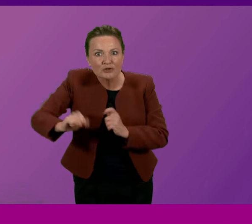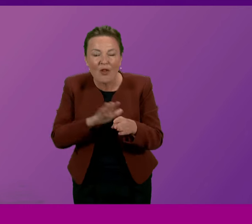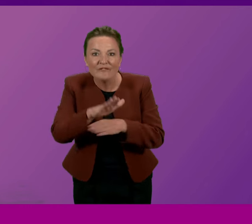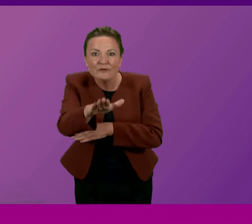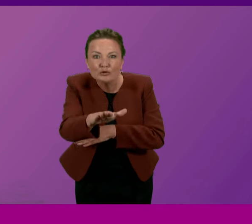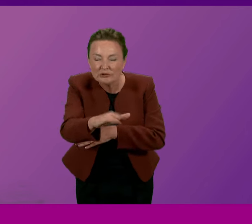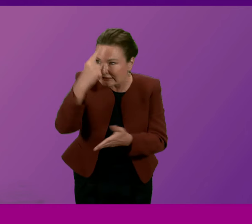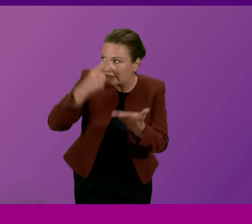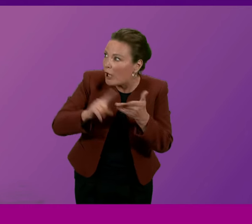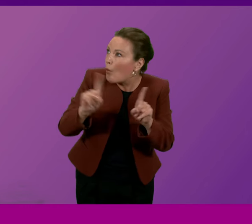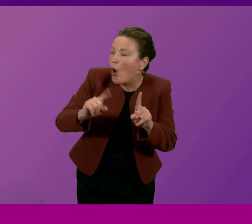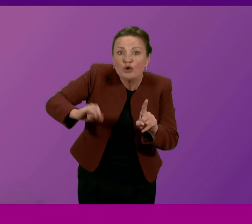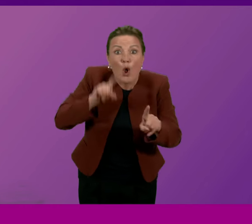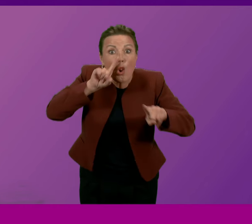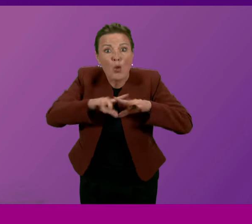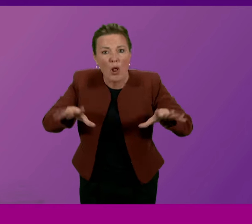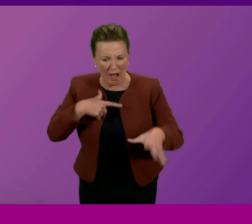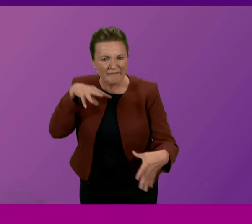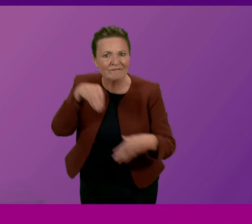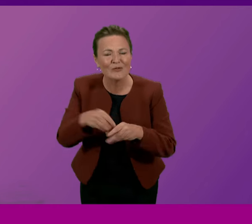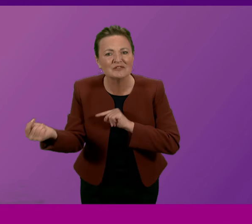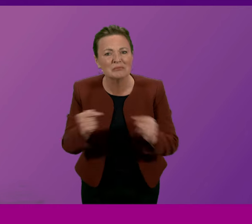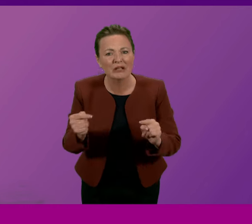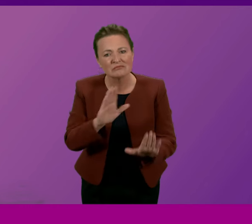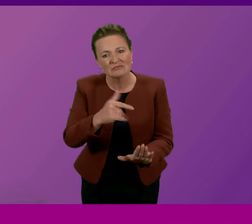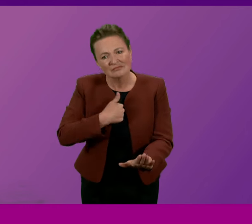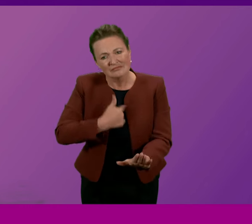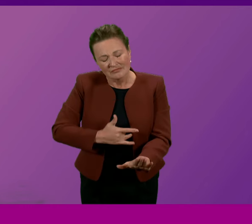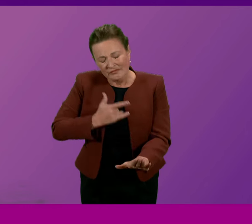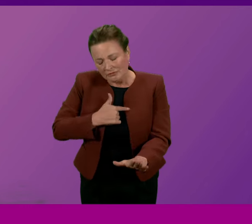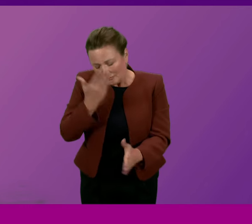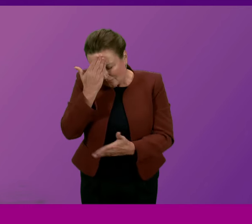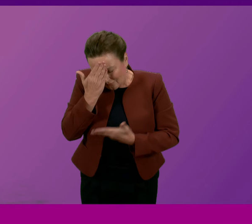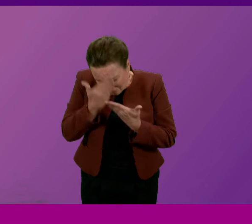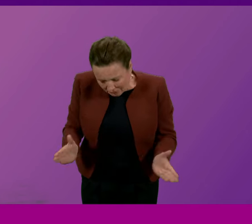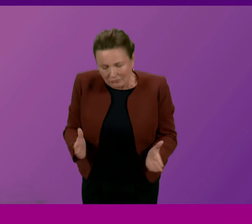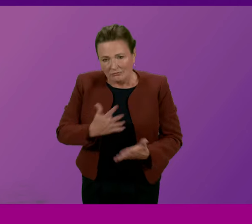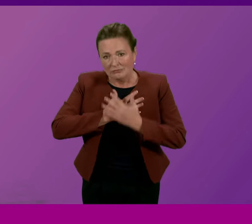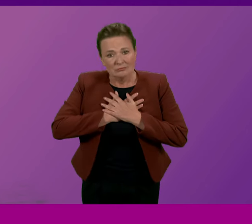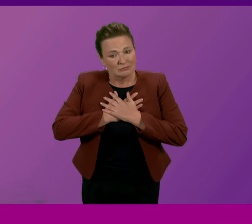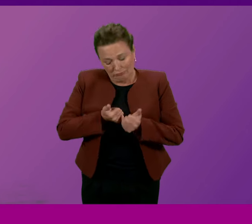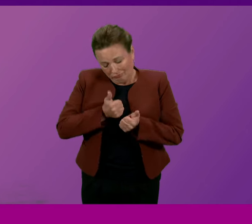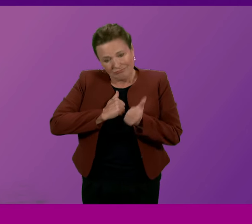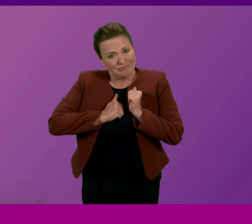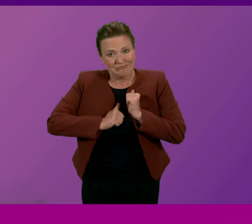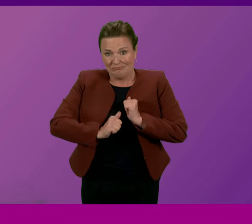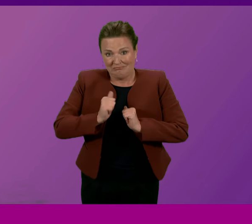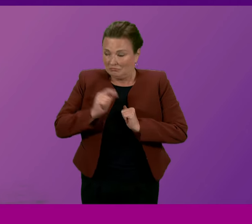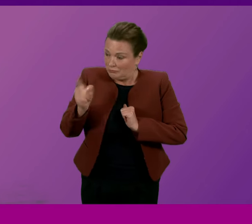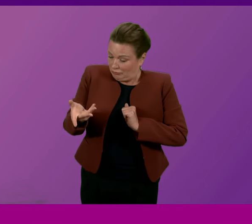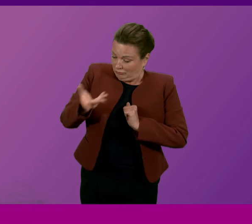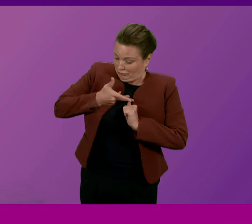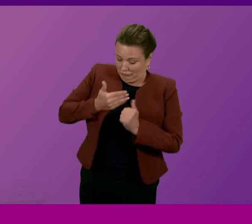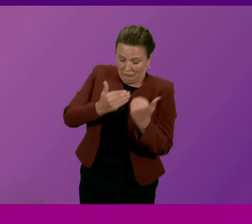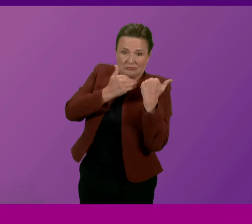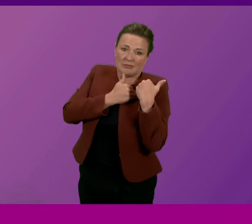and tomorrow. I feel a deep sense of honour at being entrusted with this position. We all have the